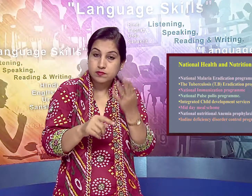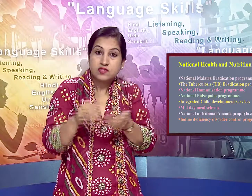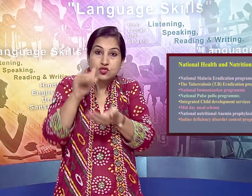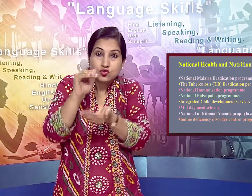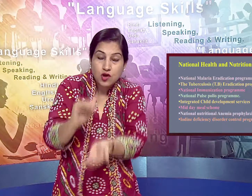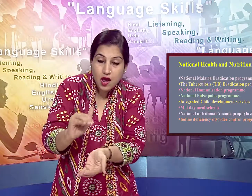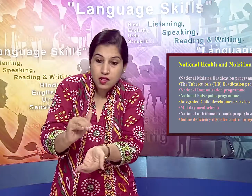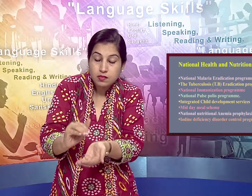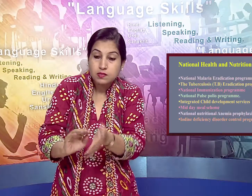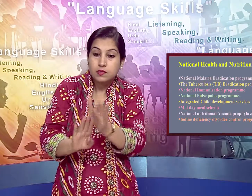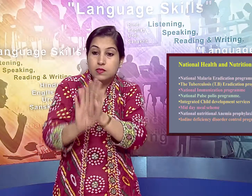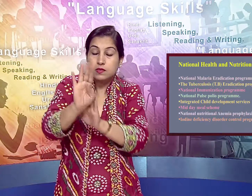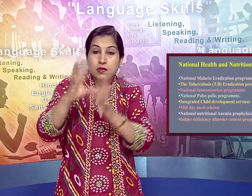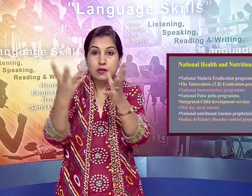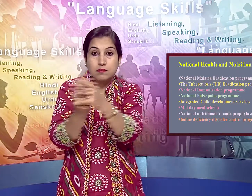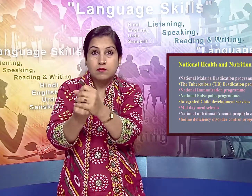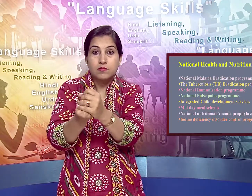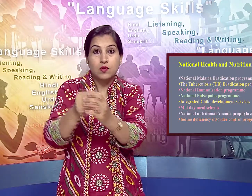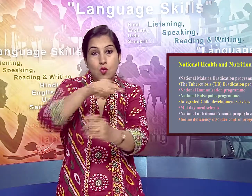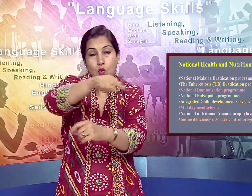Integrated Child Development Services,